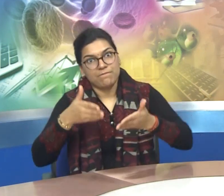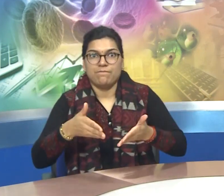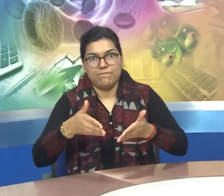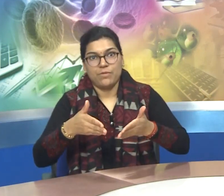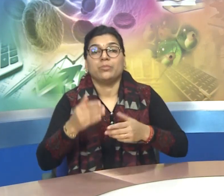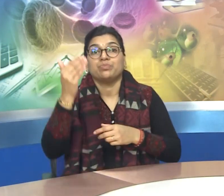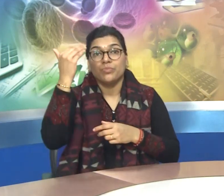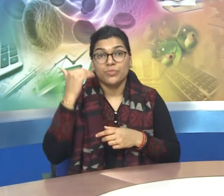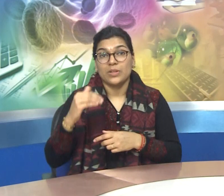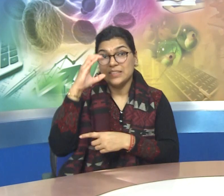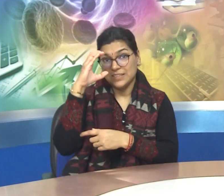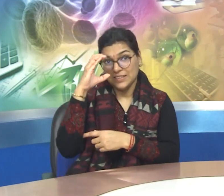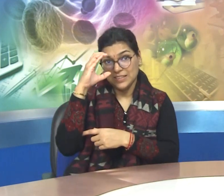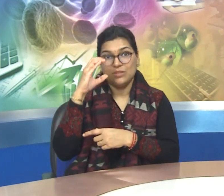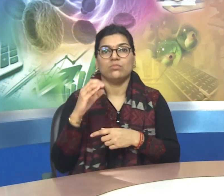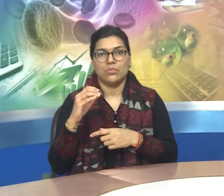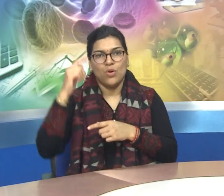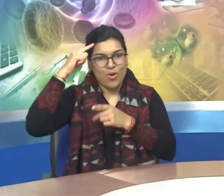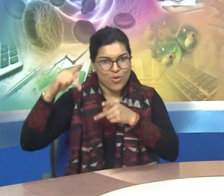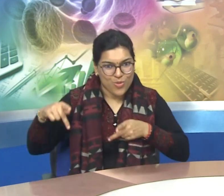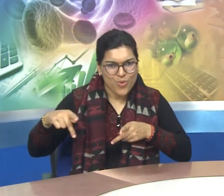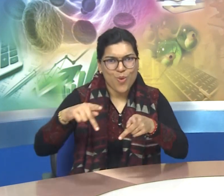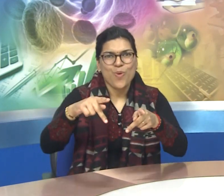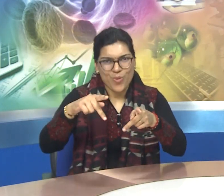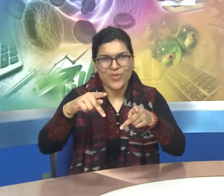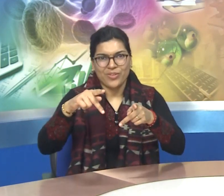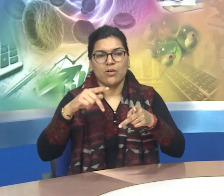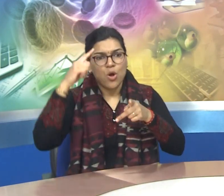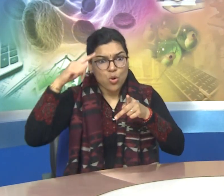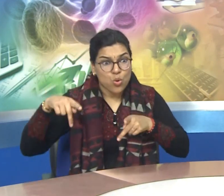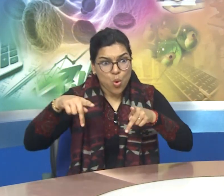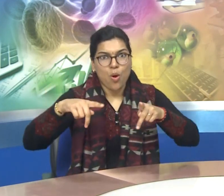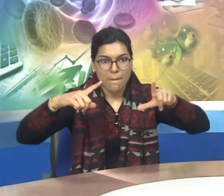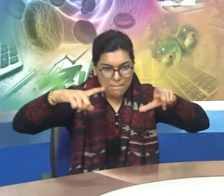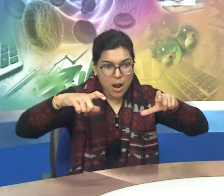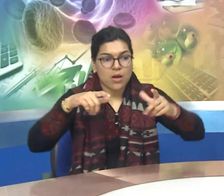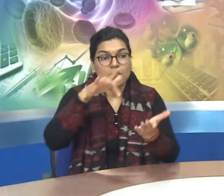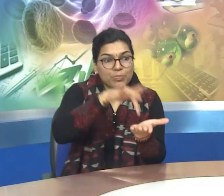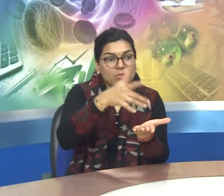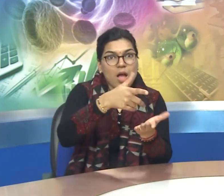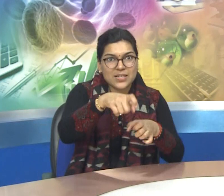that anyone who is looking at the map can easily understand the physical boundaries of the place.